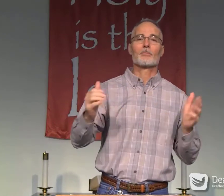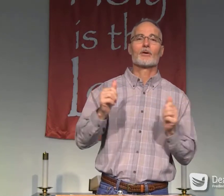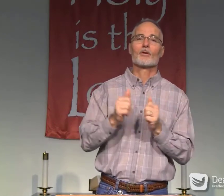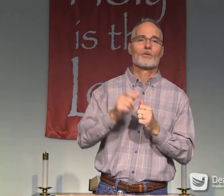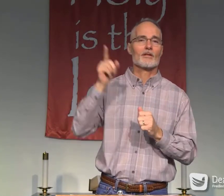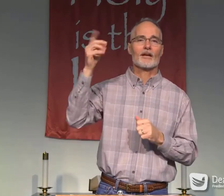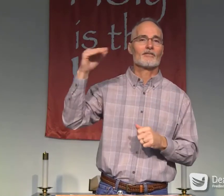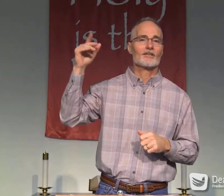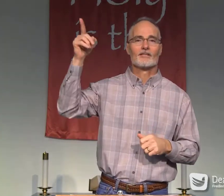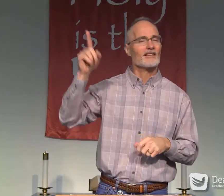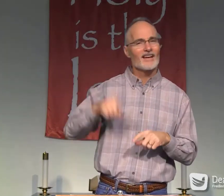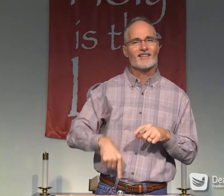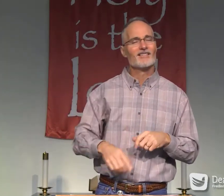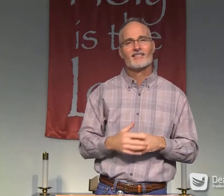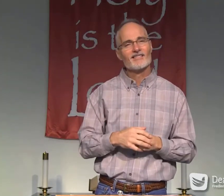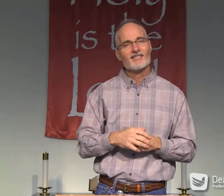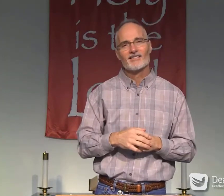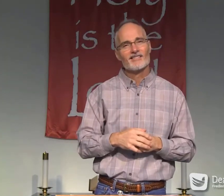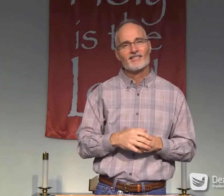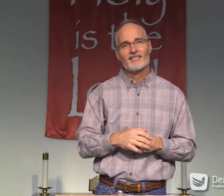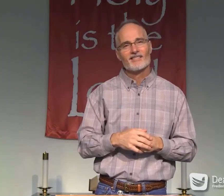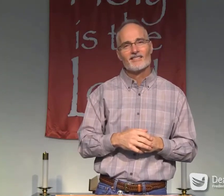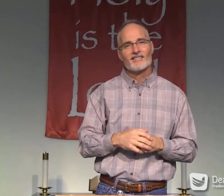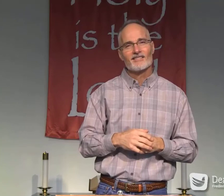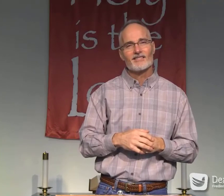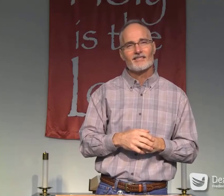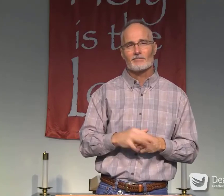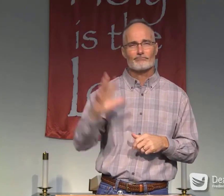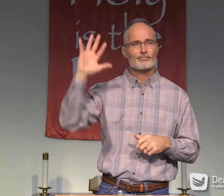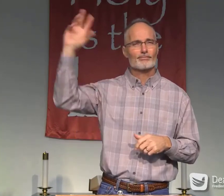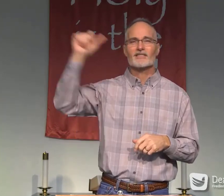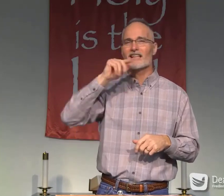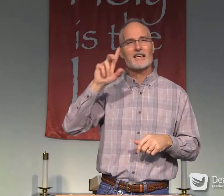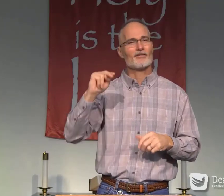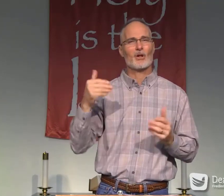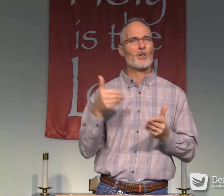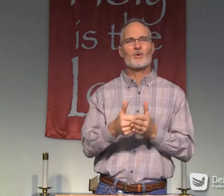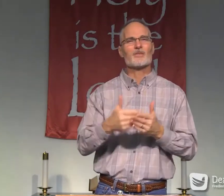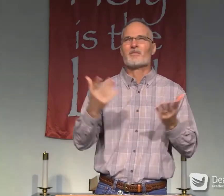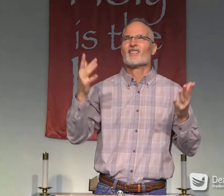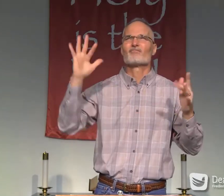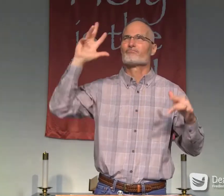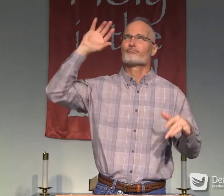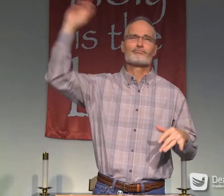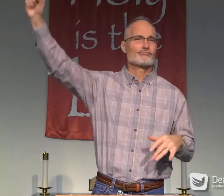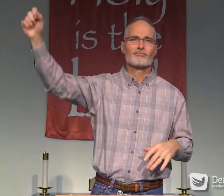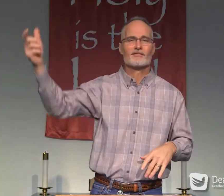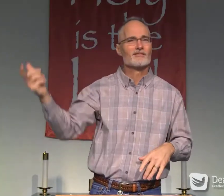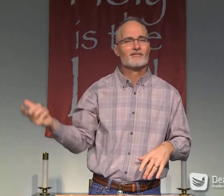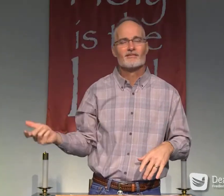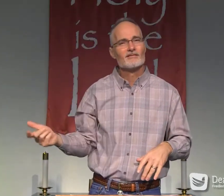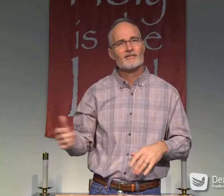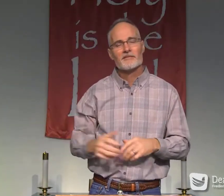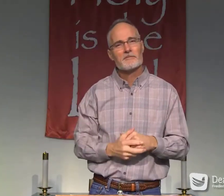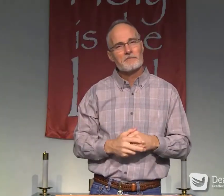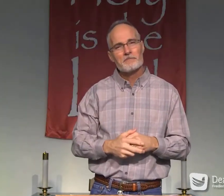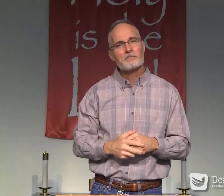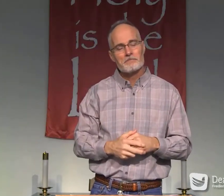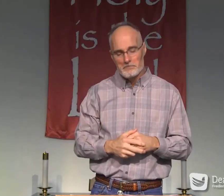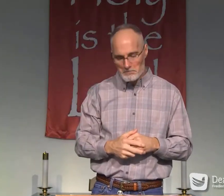Imagine your best day here on earth still can't even closely compare to a day